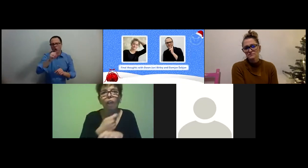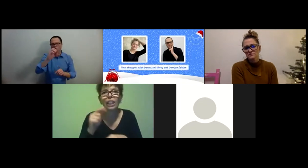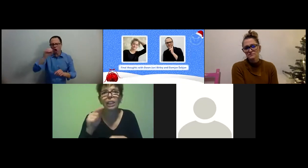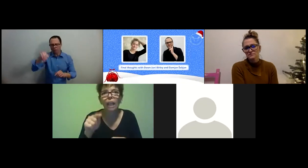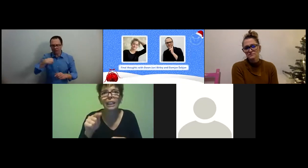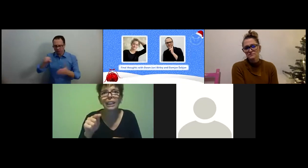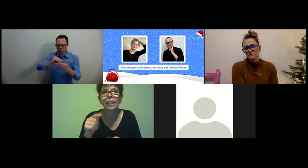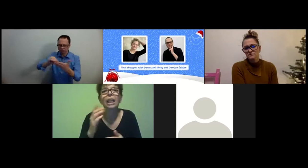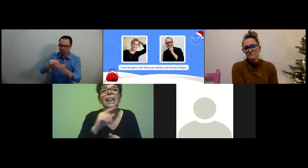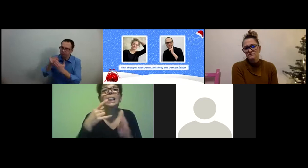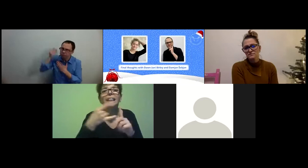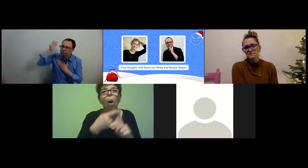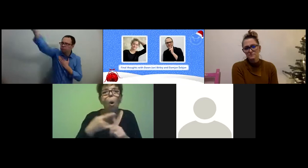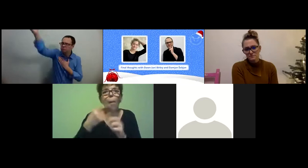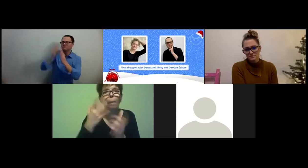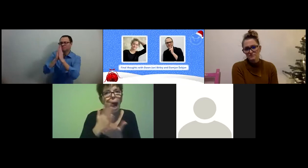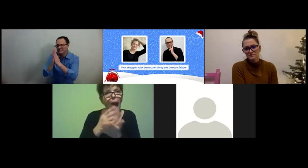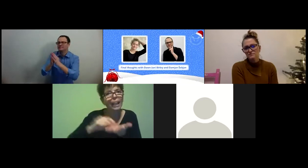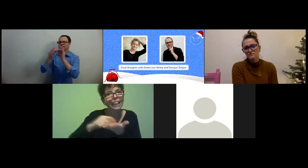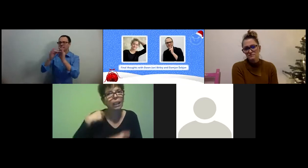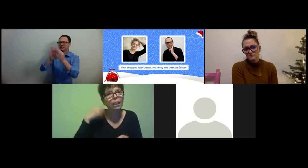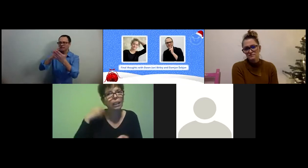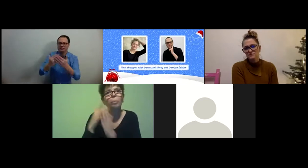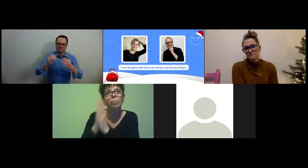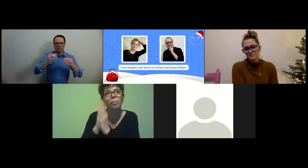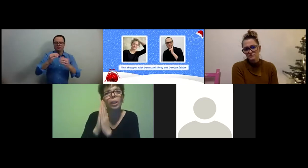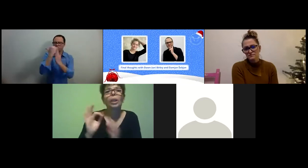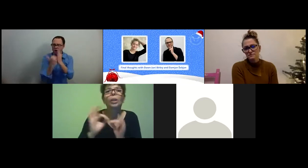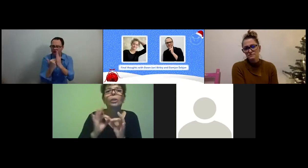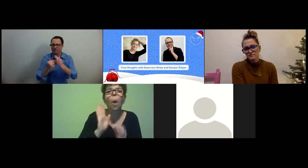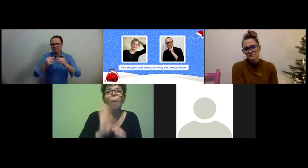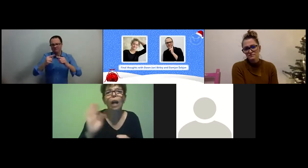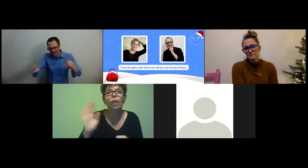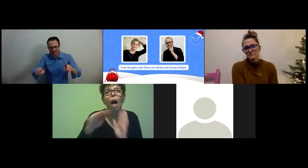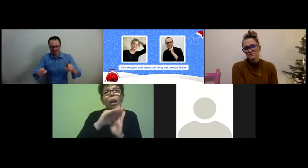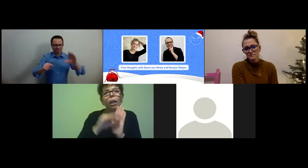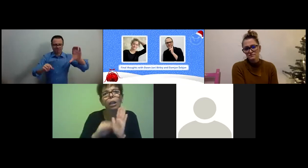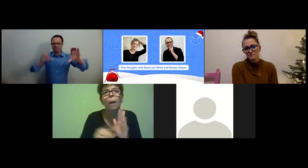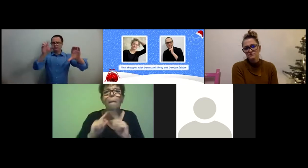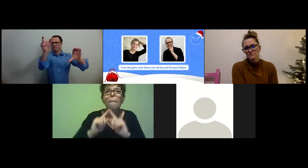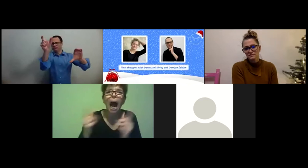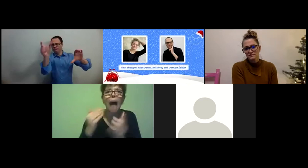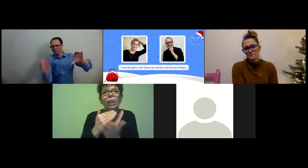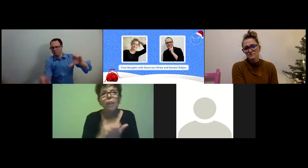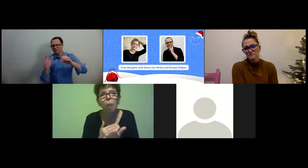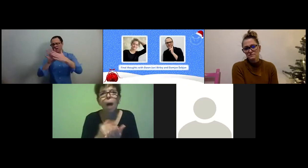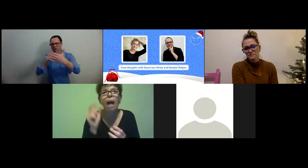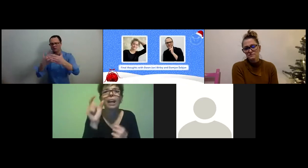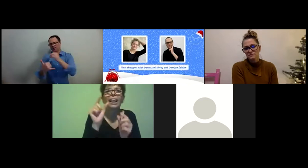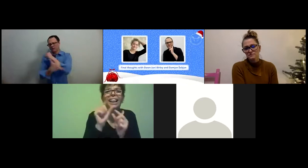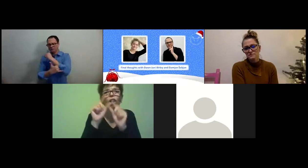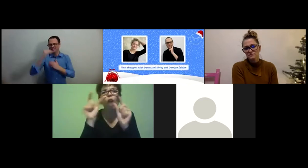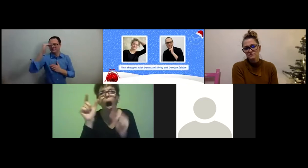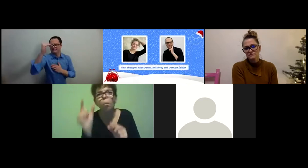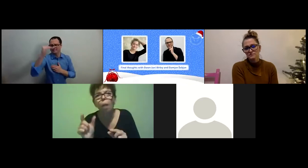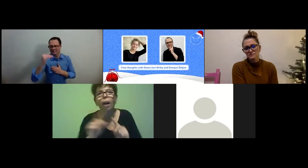and Facebook Live events. I have been sending messages to Zoom asking them to upgrade